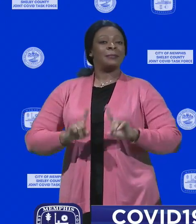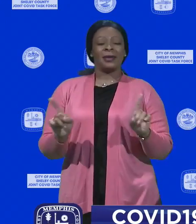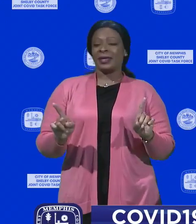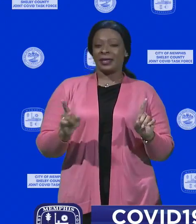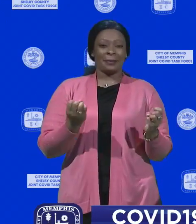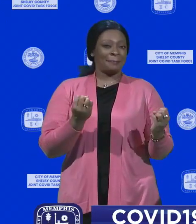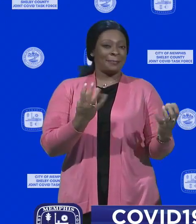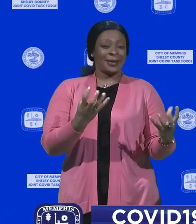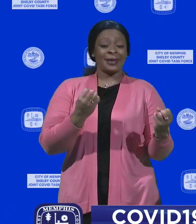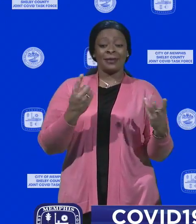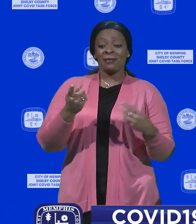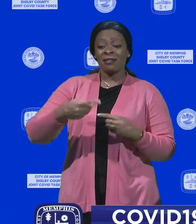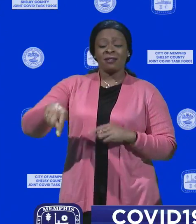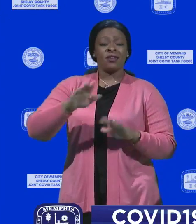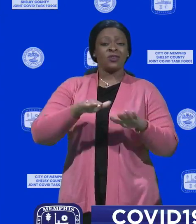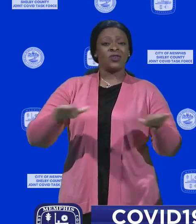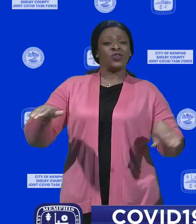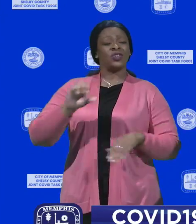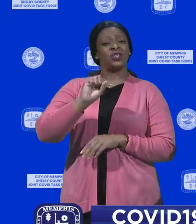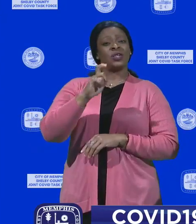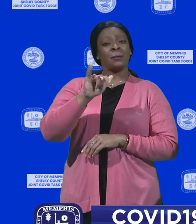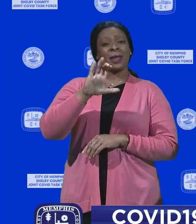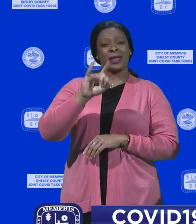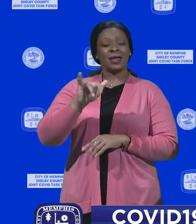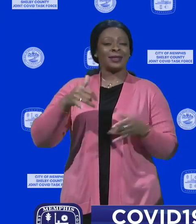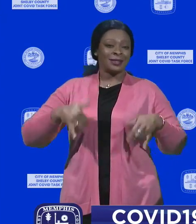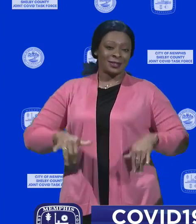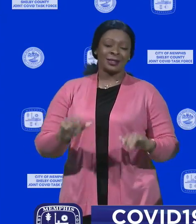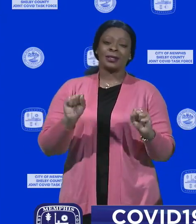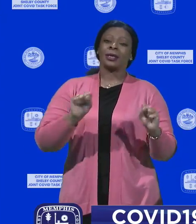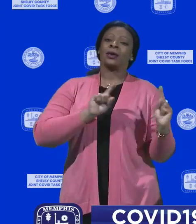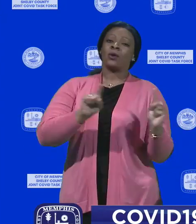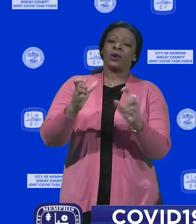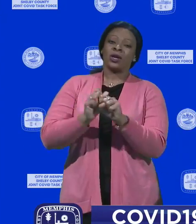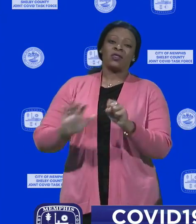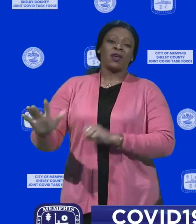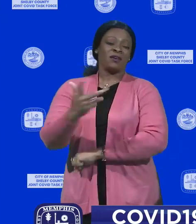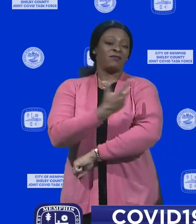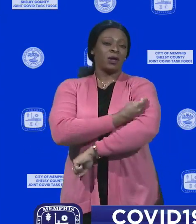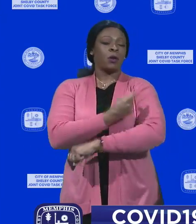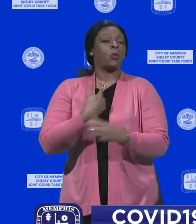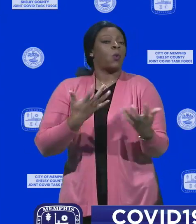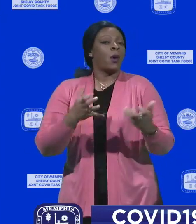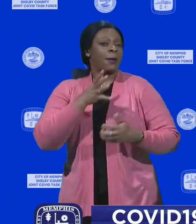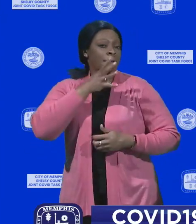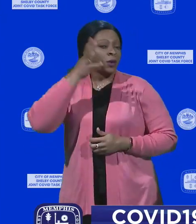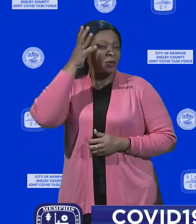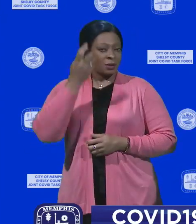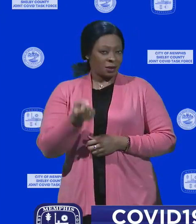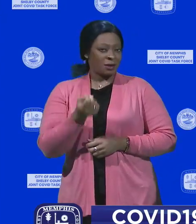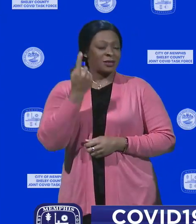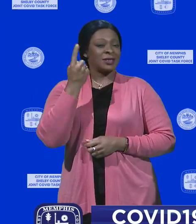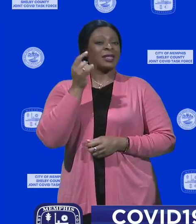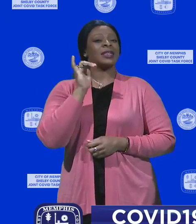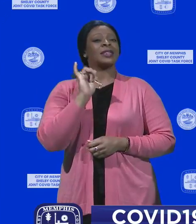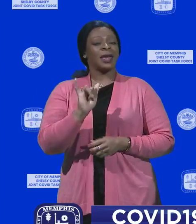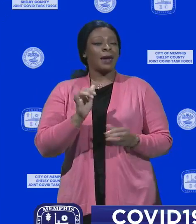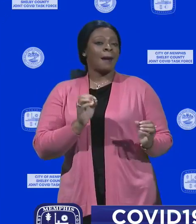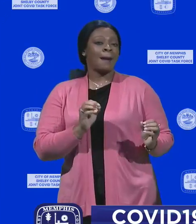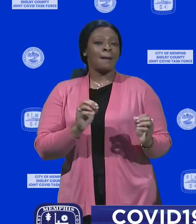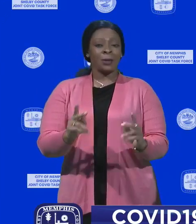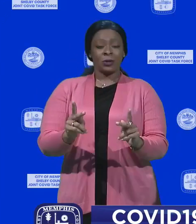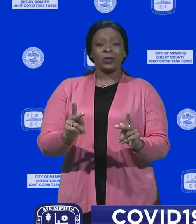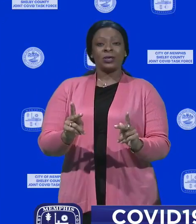are many eligible children in Shelby County who could still come out and be vaccinated, and we certainly want parents to understand that that is an